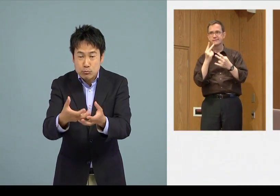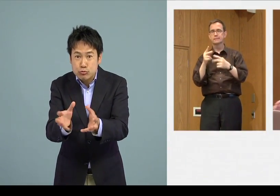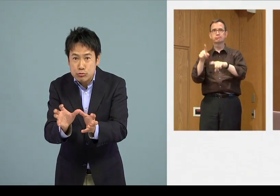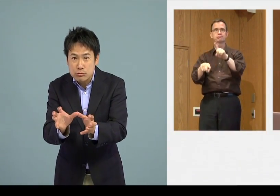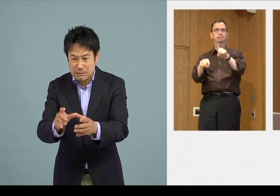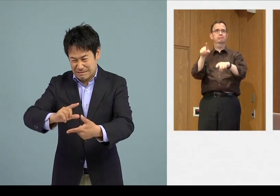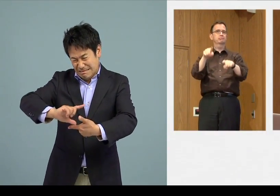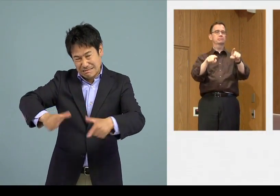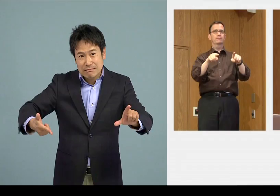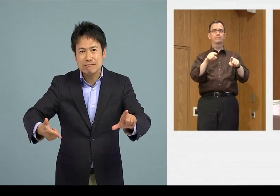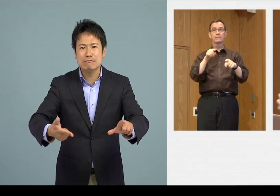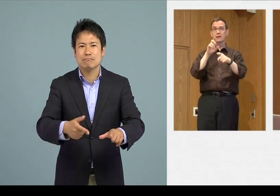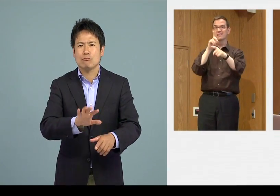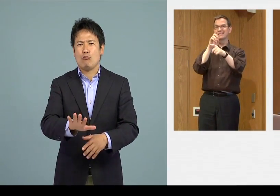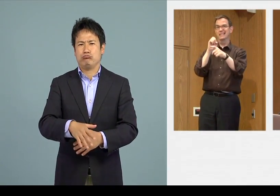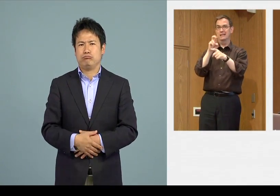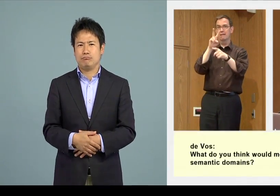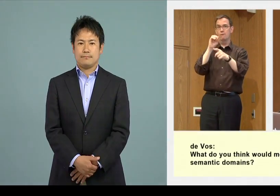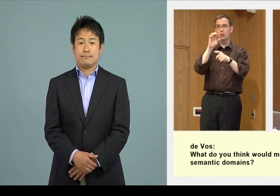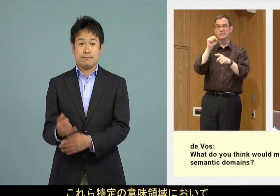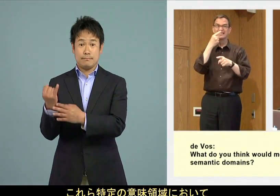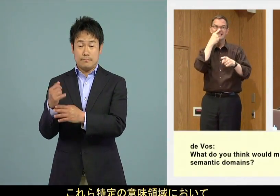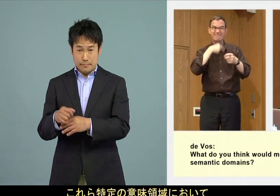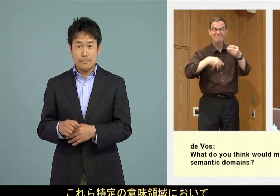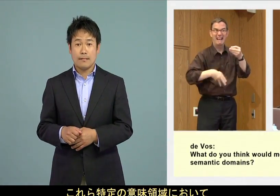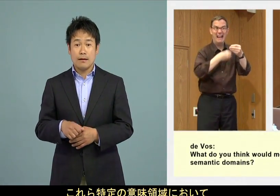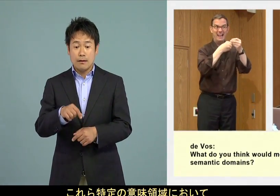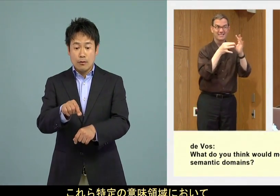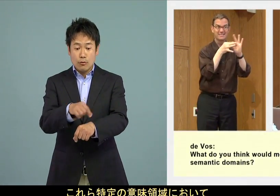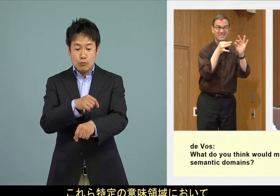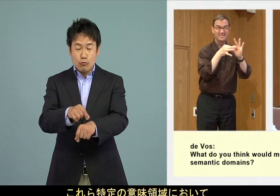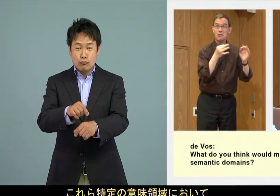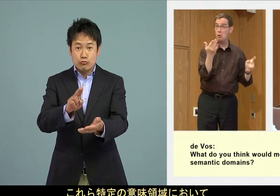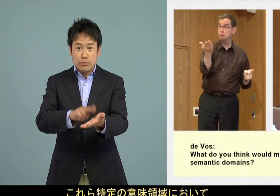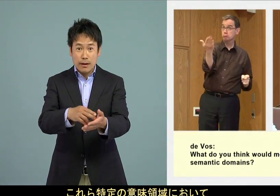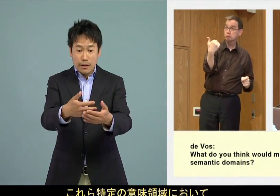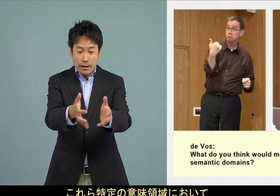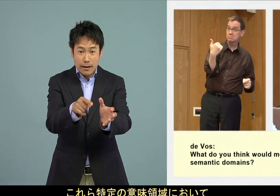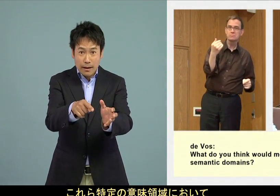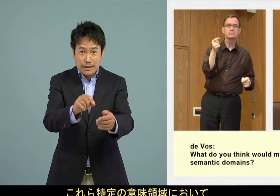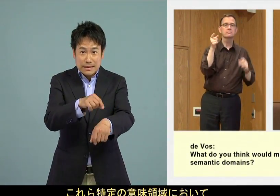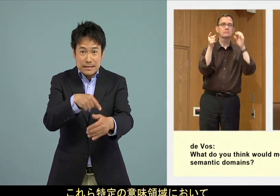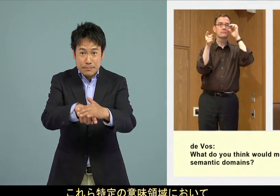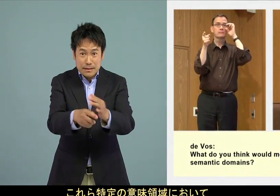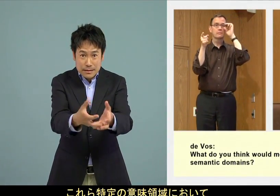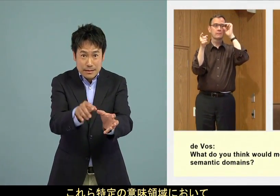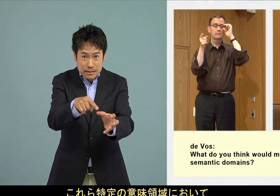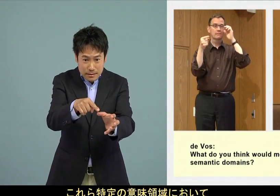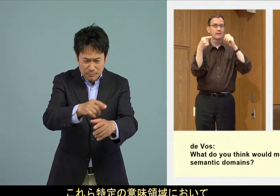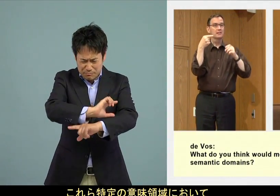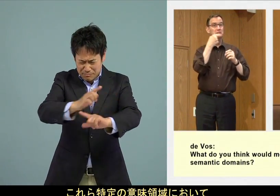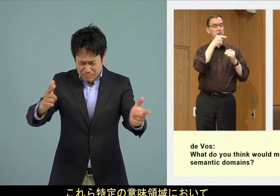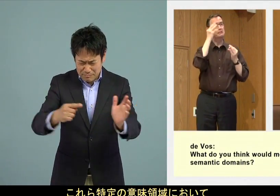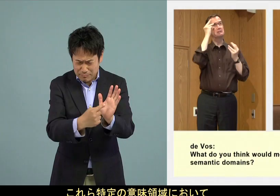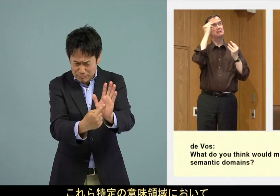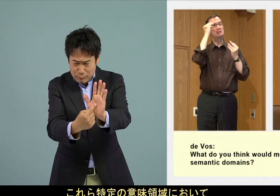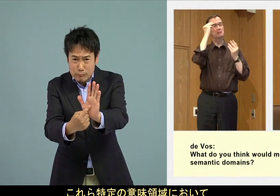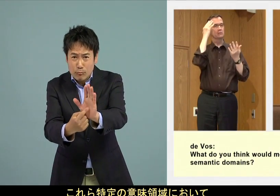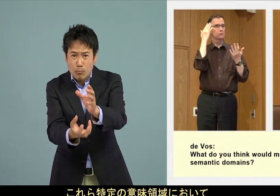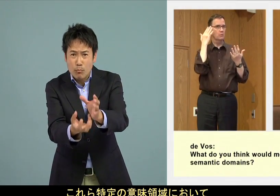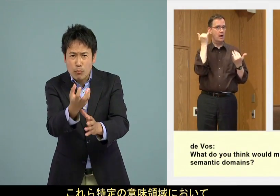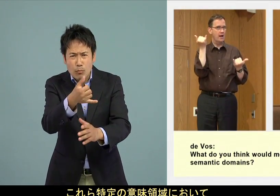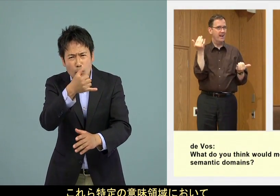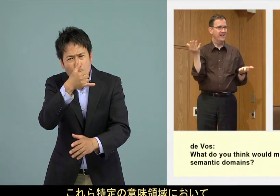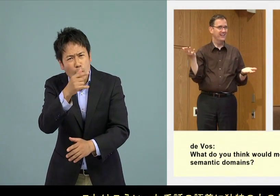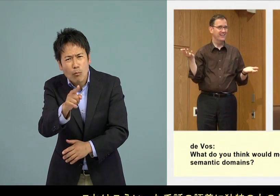Can I respond to that? Sure. I was just wondering what do you think, what sort of motivates